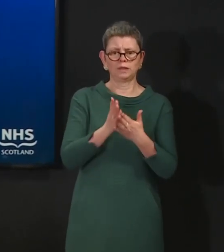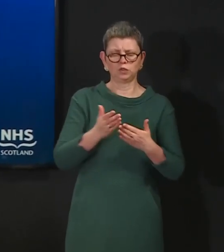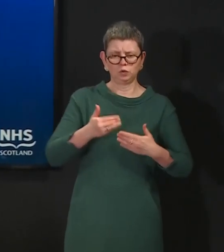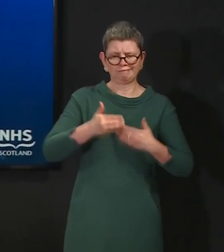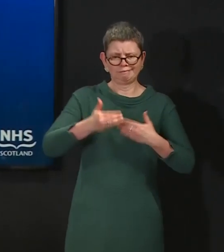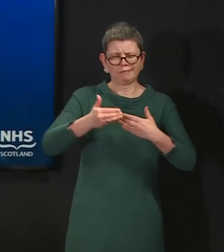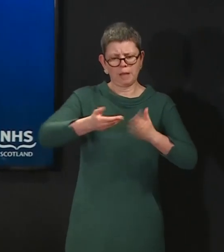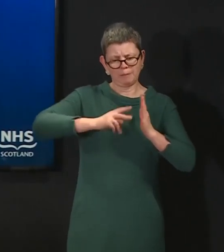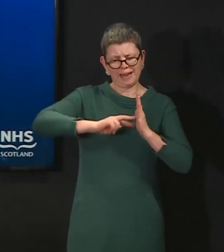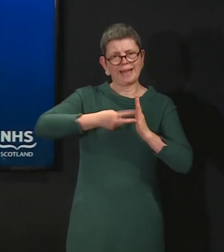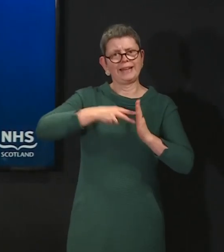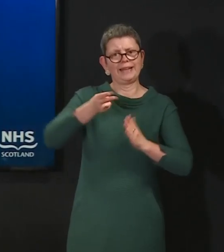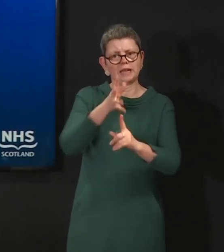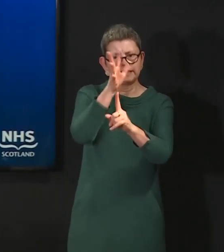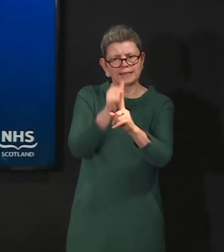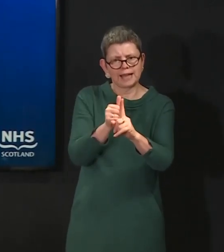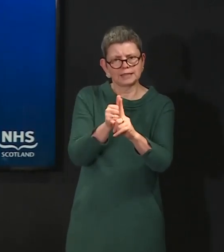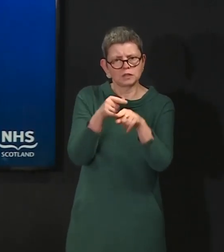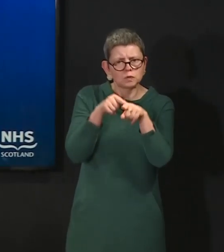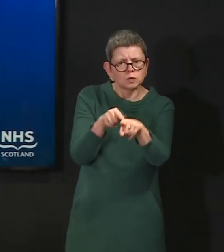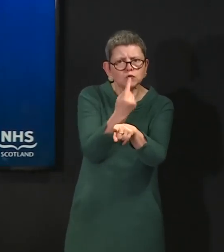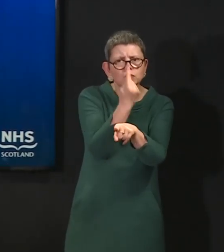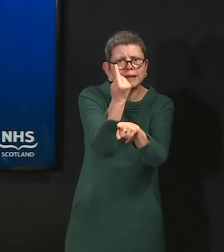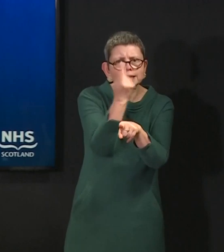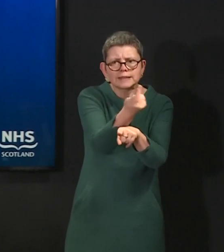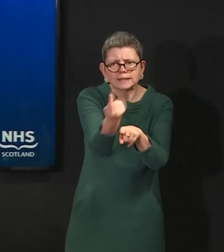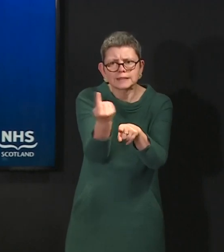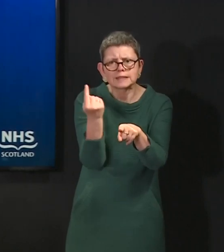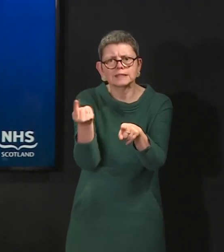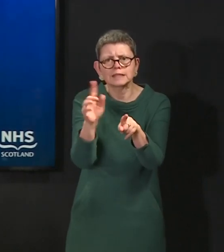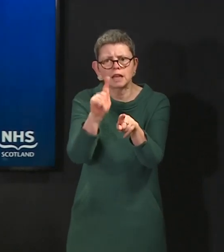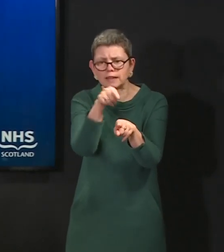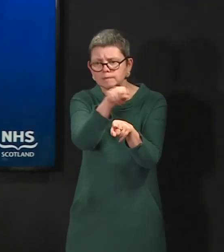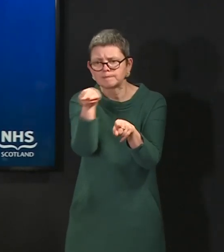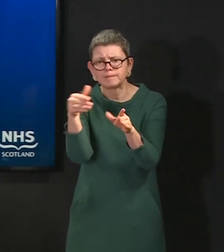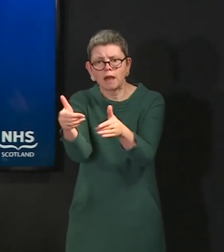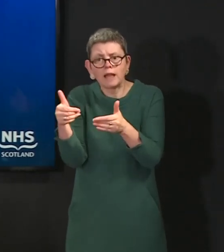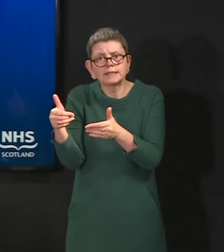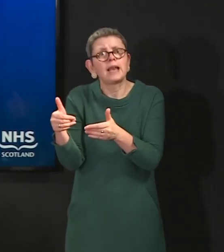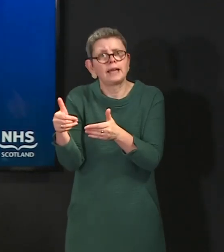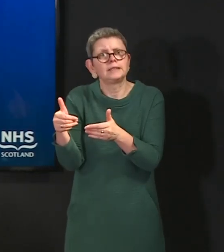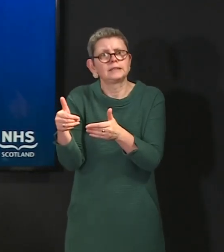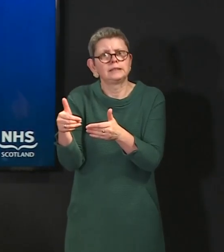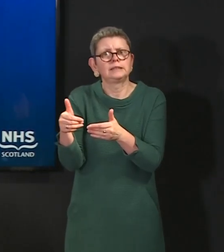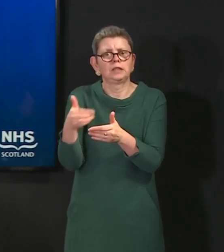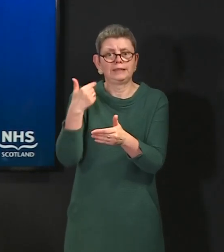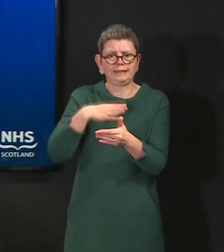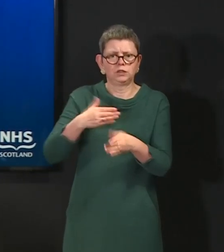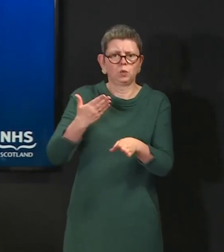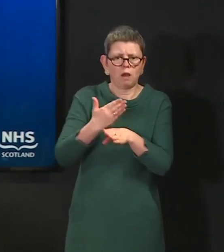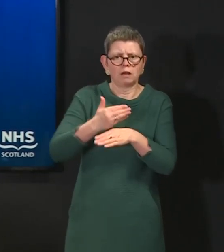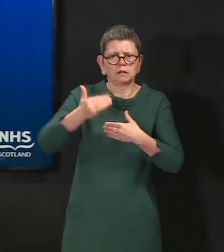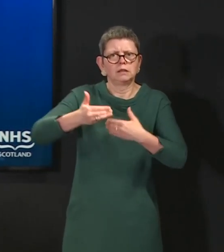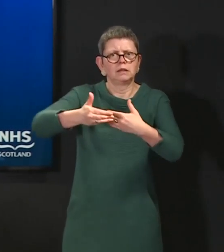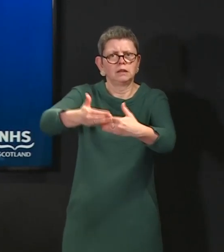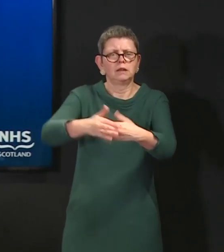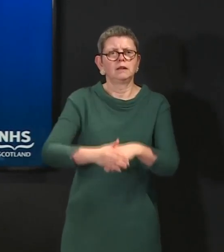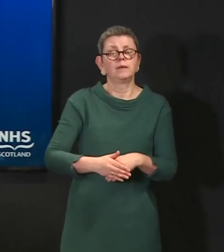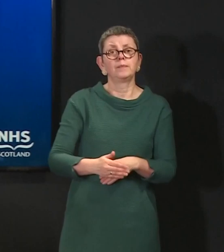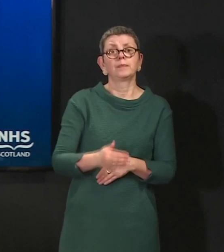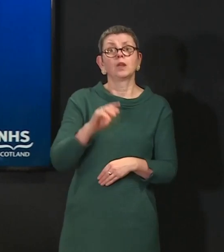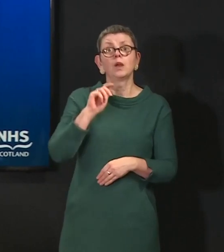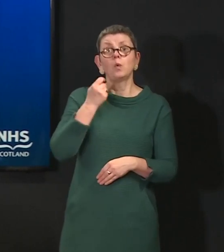delivery of a test, trace, isolate strategy. Ramping up our testing capacity, we will be at 8,000 tests